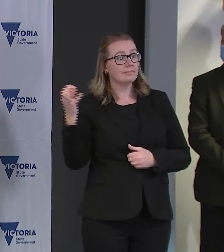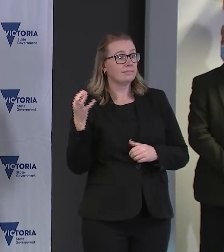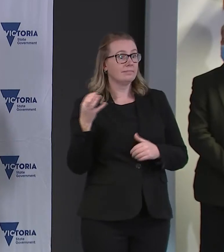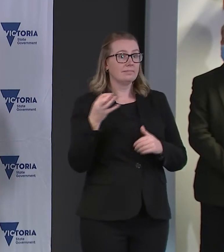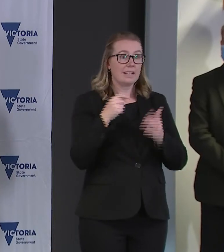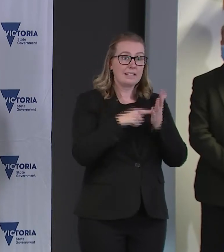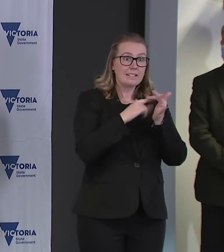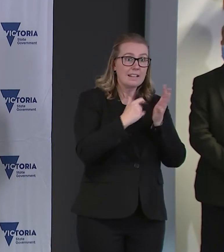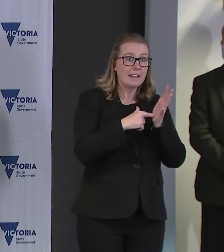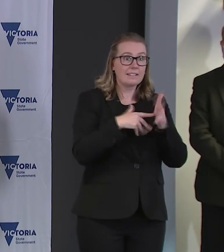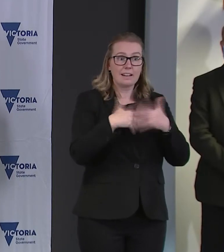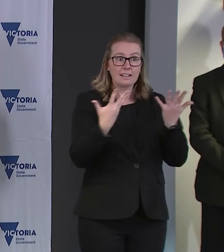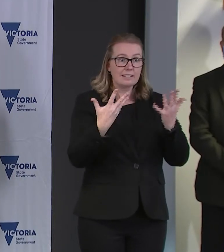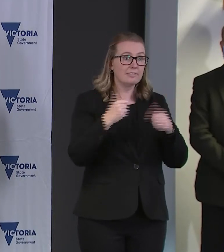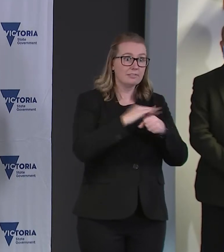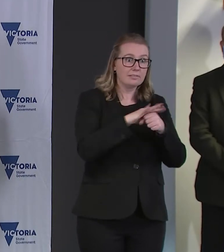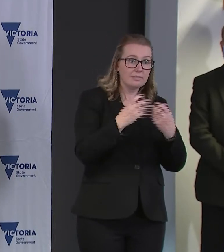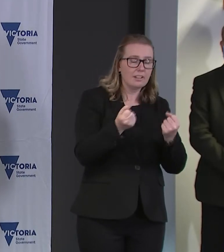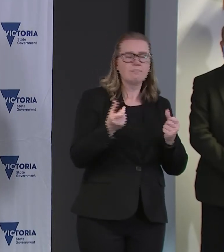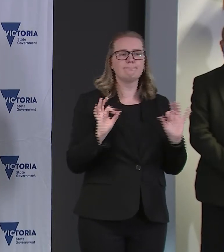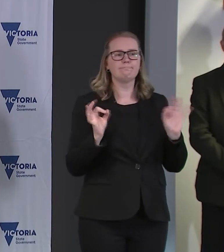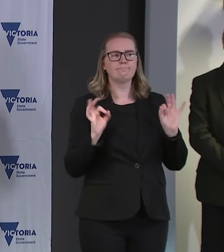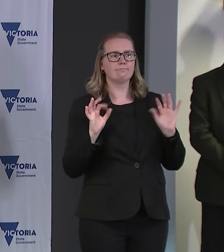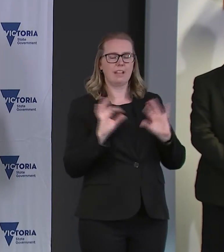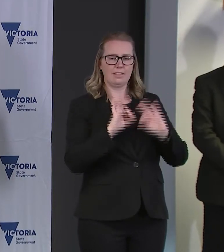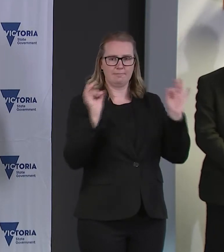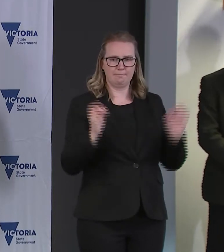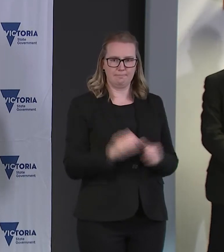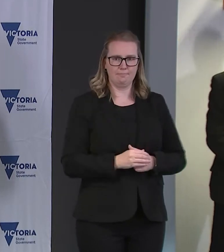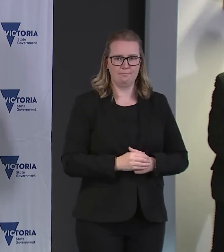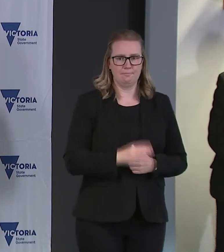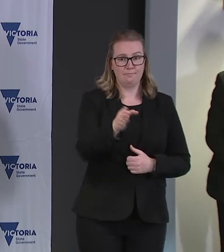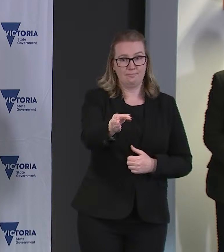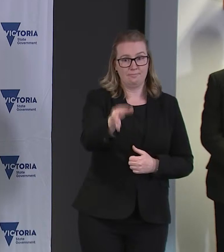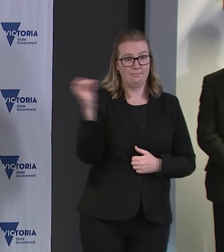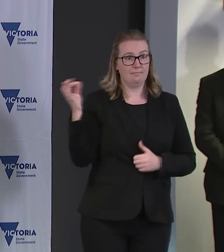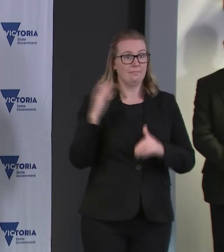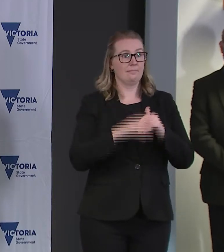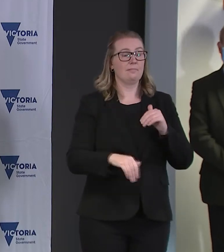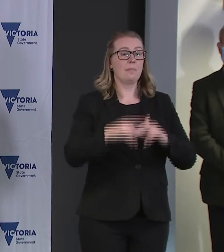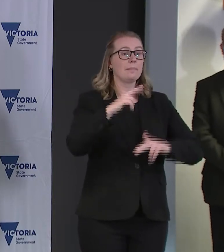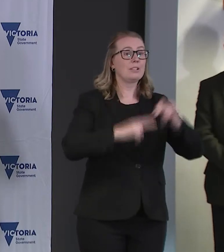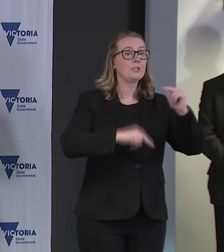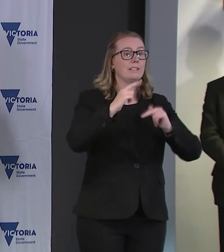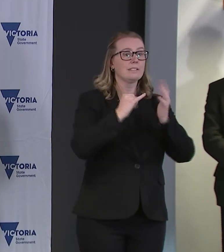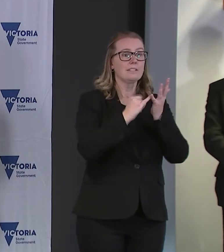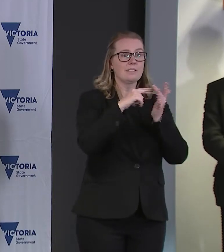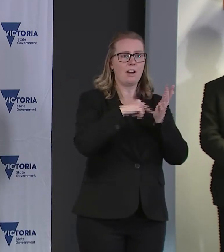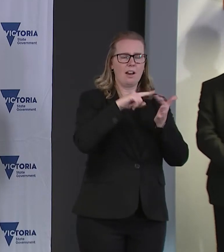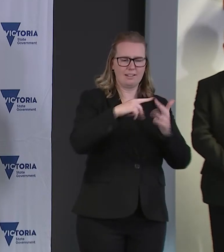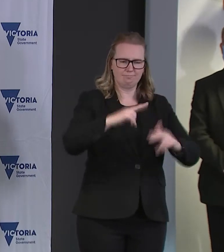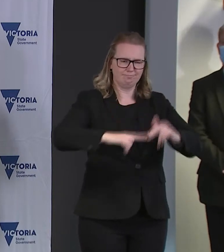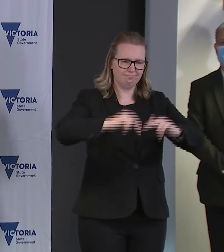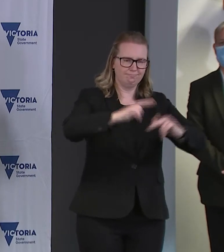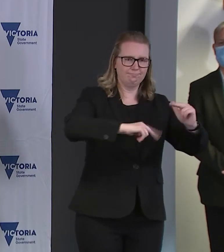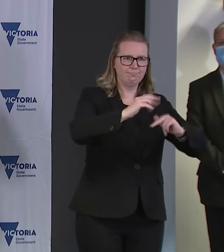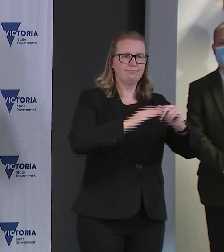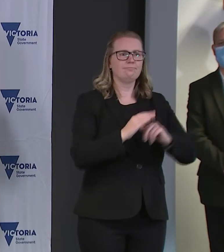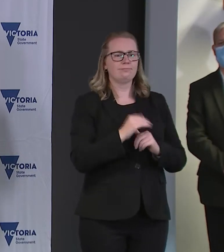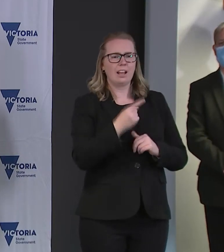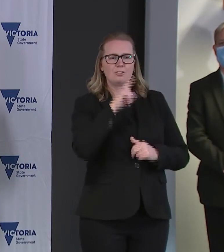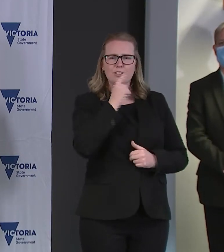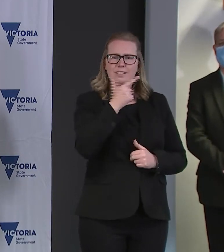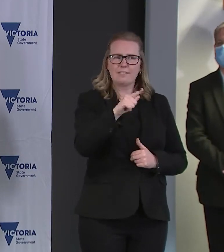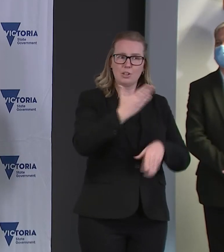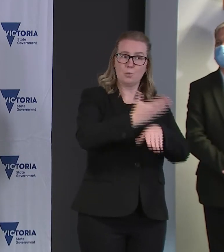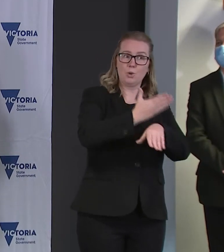tested negative. They've all tested negative. Yeah. So the building site, that has to close. Yeah. 170 workers, you say, That's right. obviously have to be tested. Yeah.